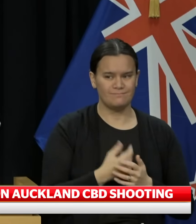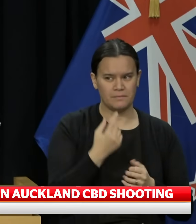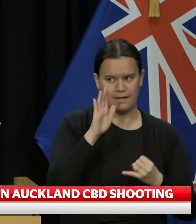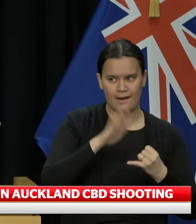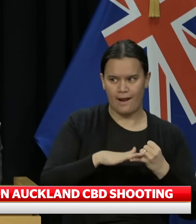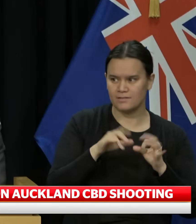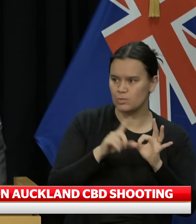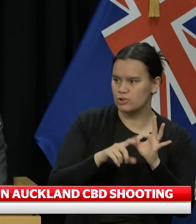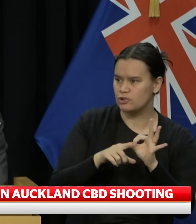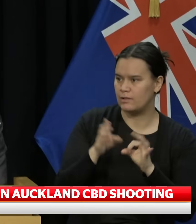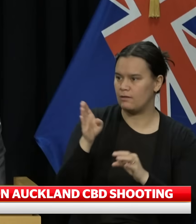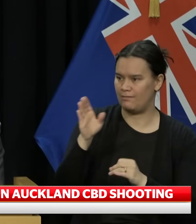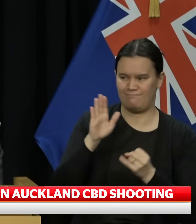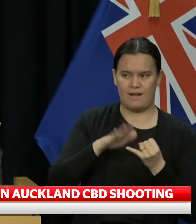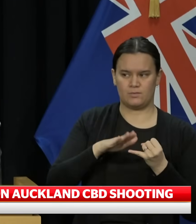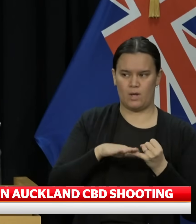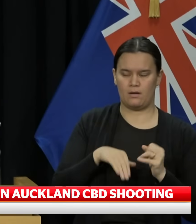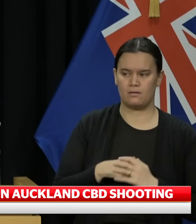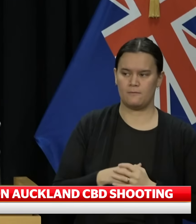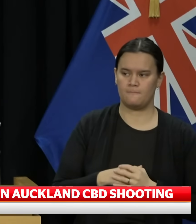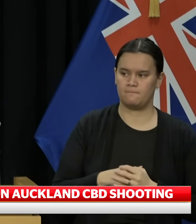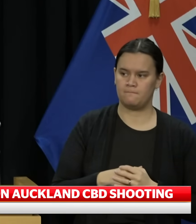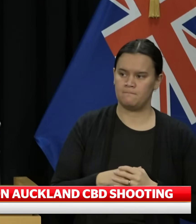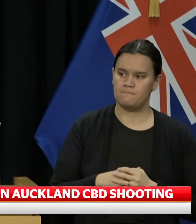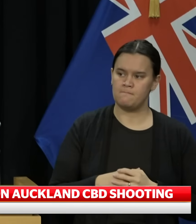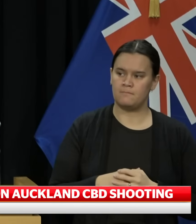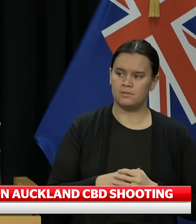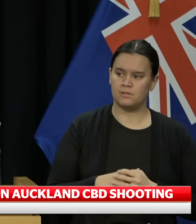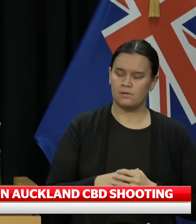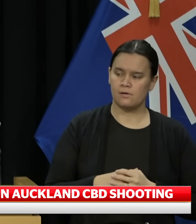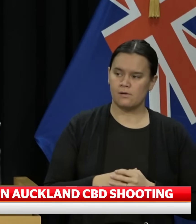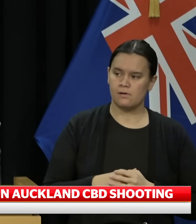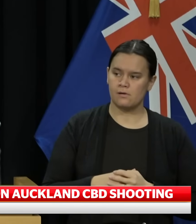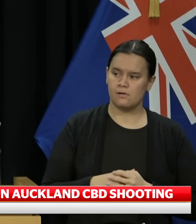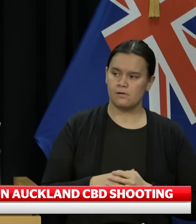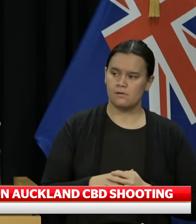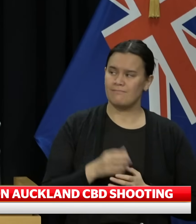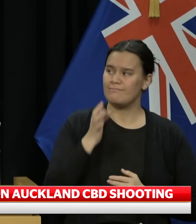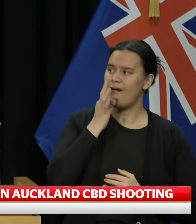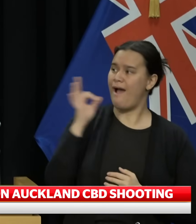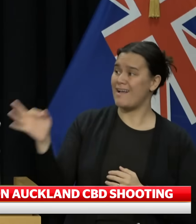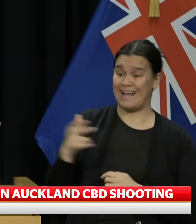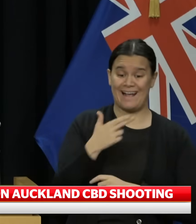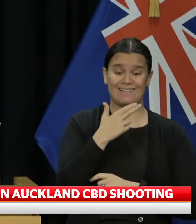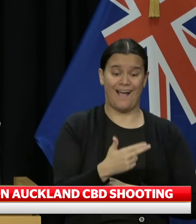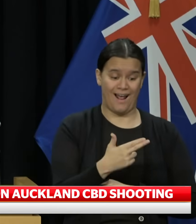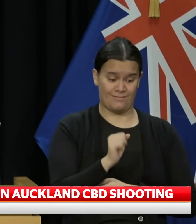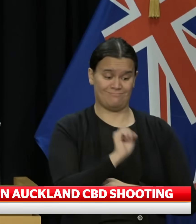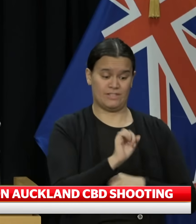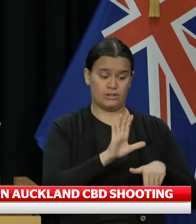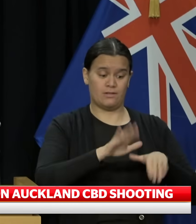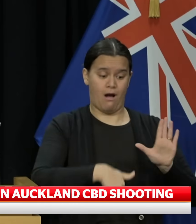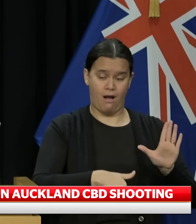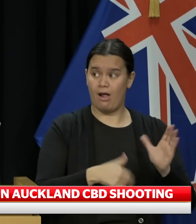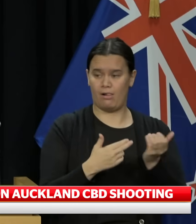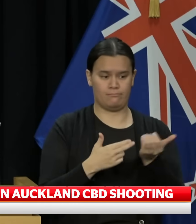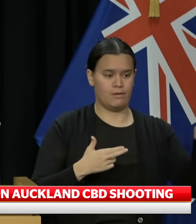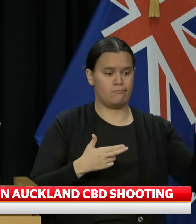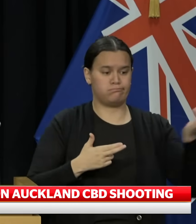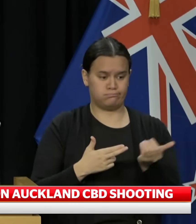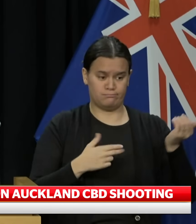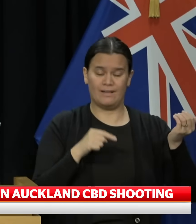Last question, Claire. Yeah. Have you had any information on whether the style of compact action shotgun was one of the banned guns,